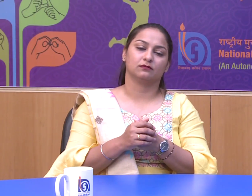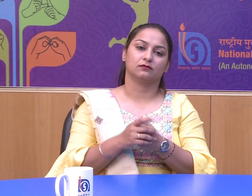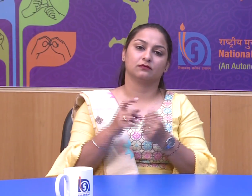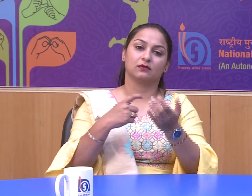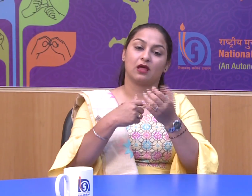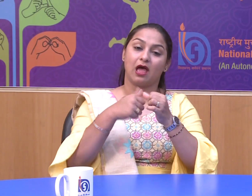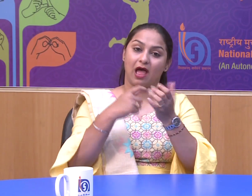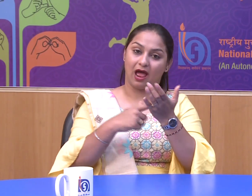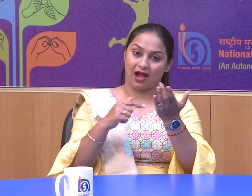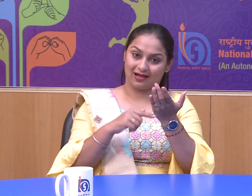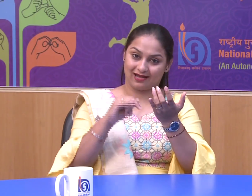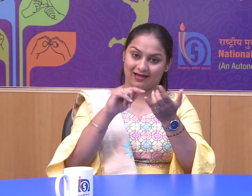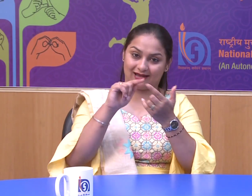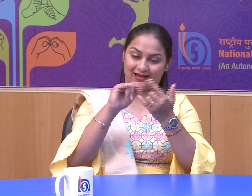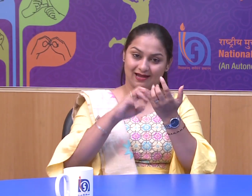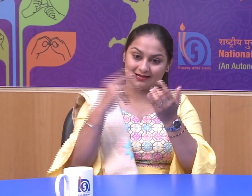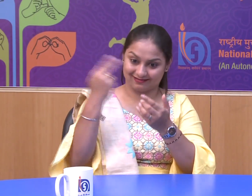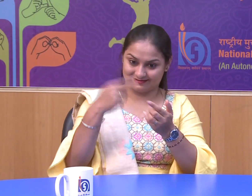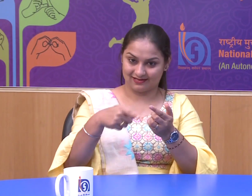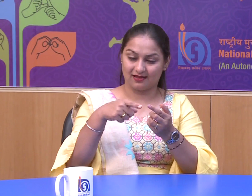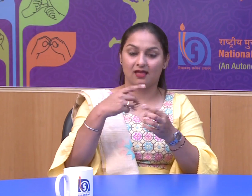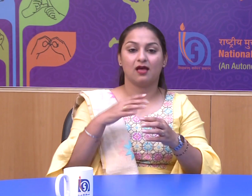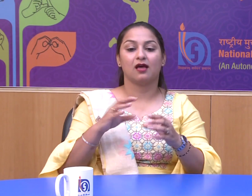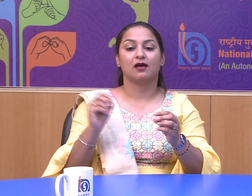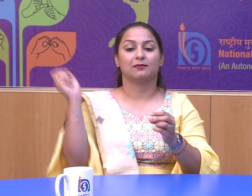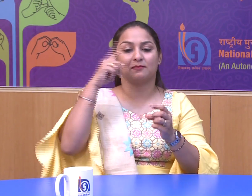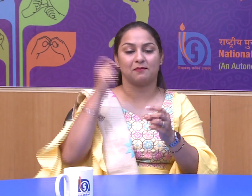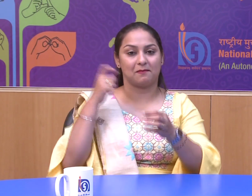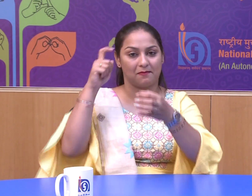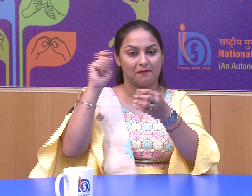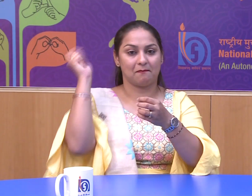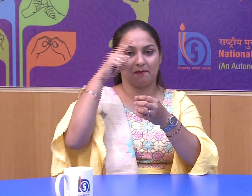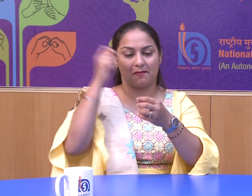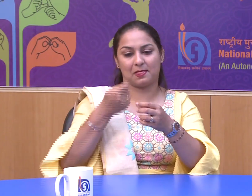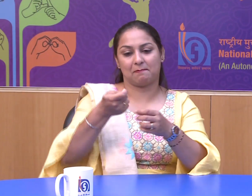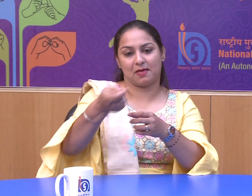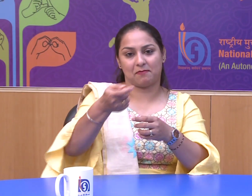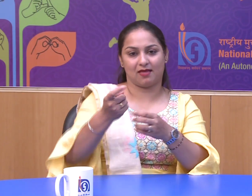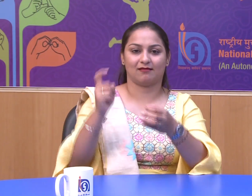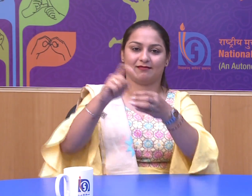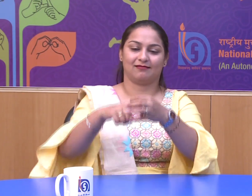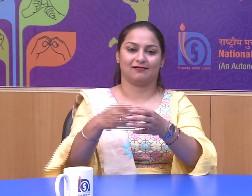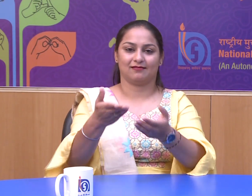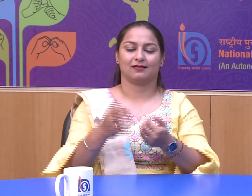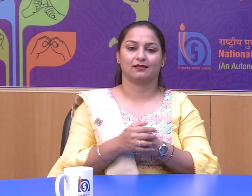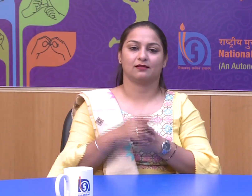Artists were now employed on monthly salaries. They